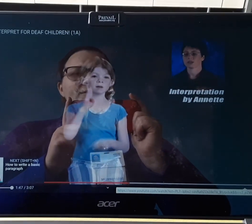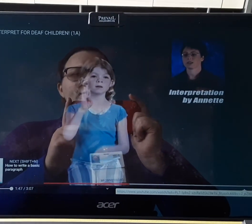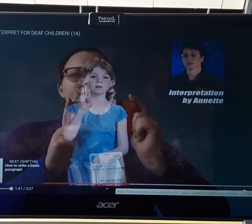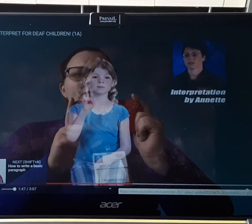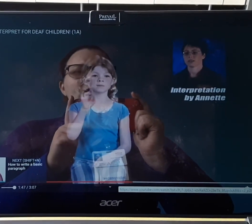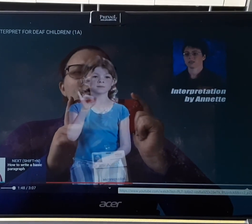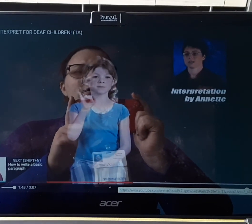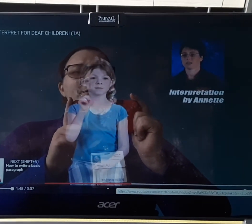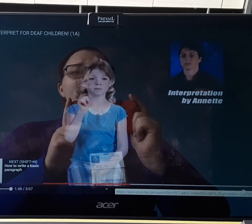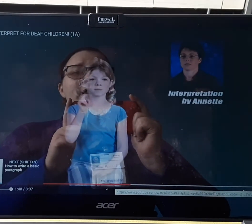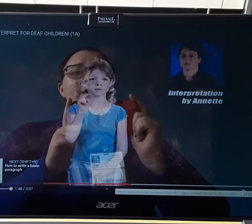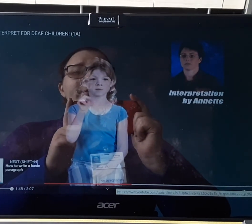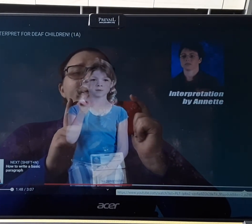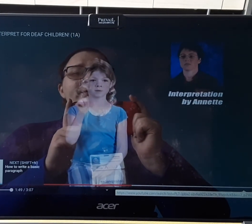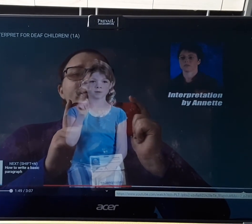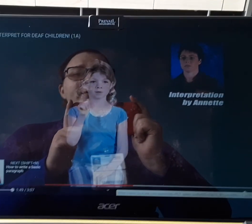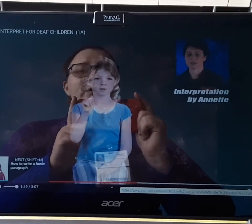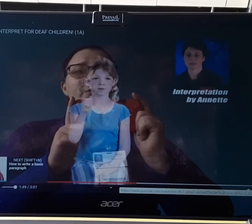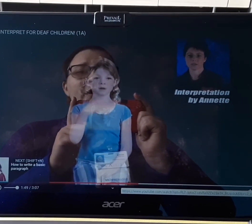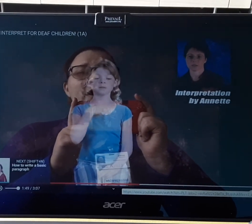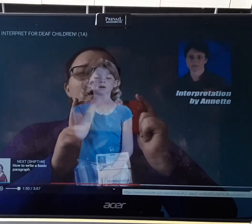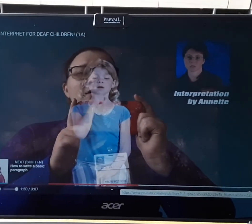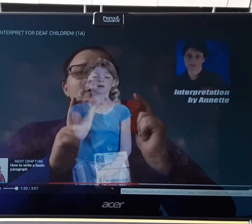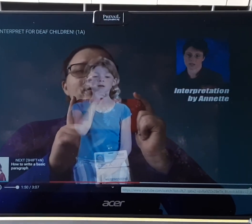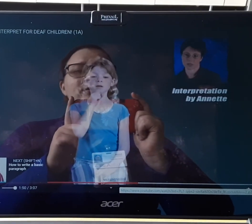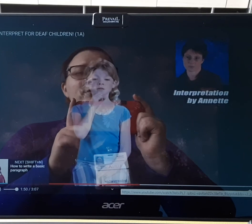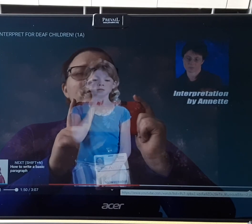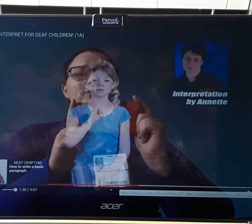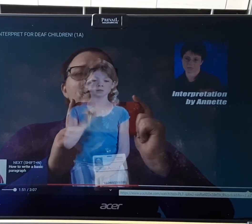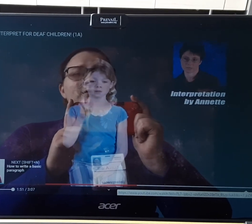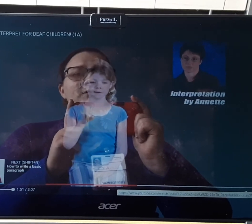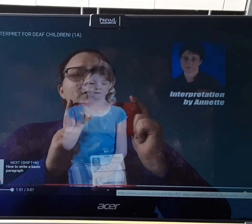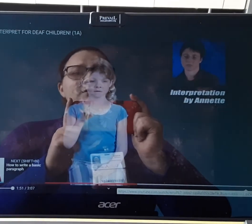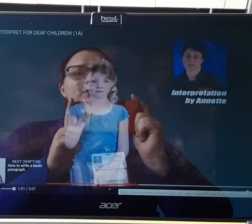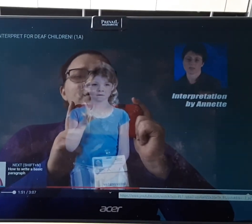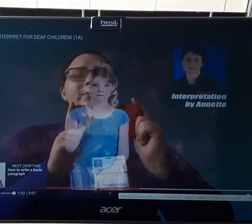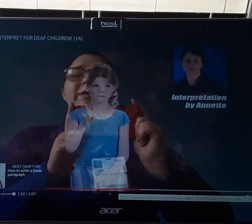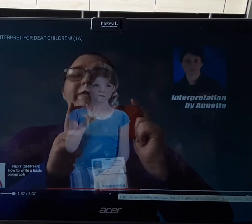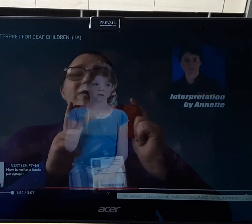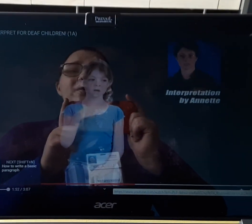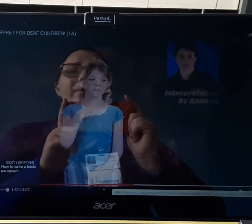So my name is Brianna. I'm seven years old.